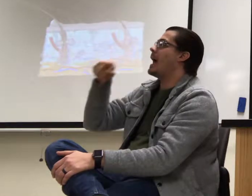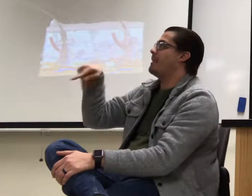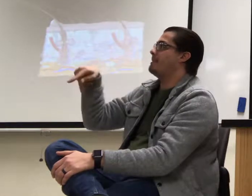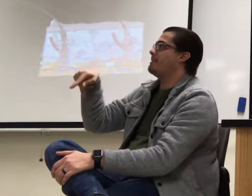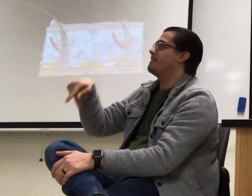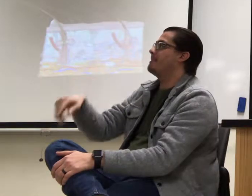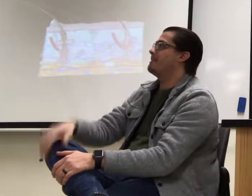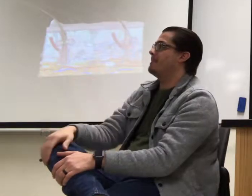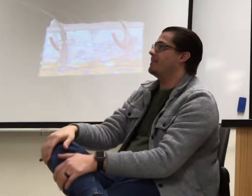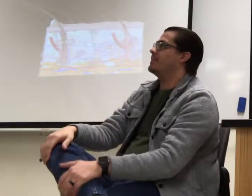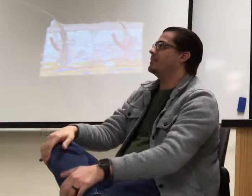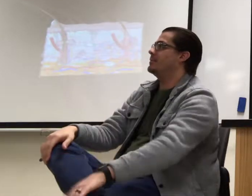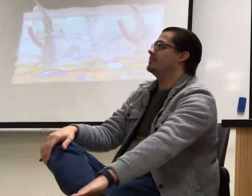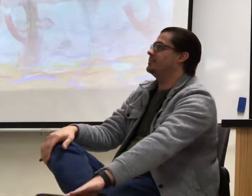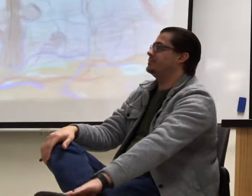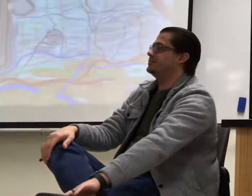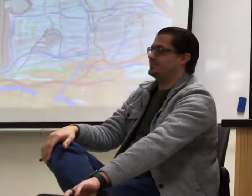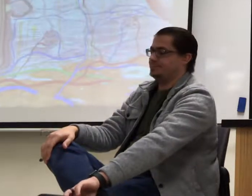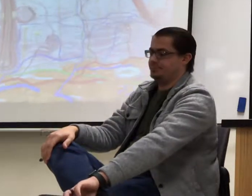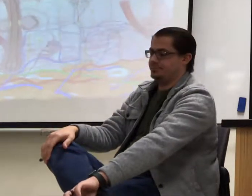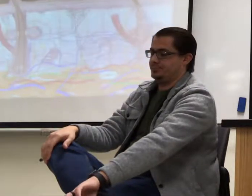And this is kind of the same